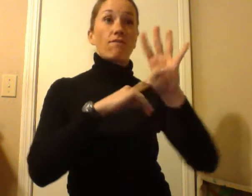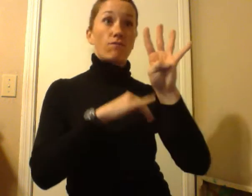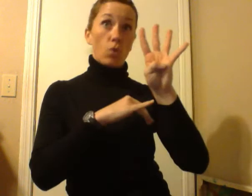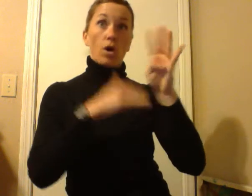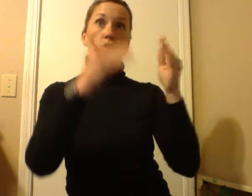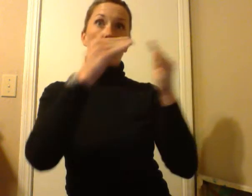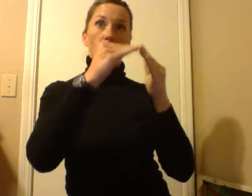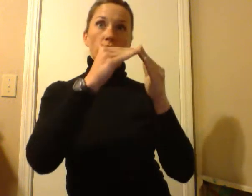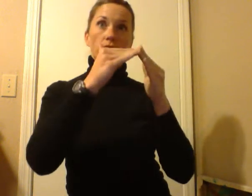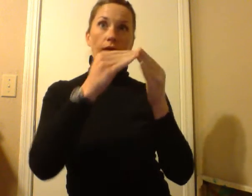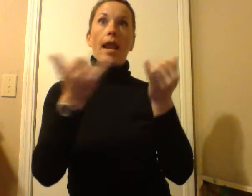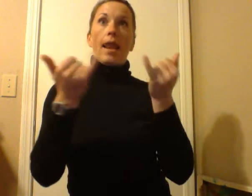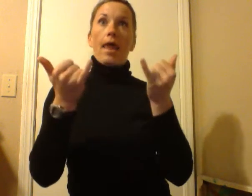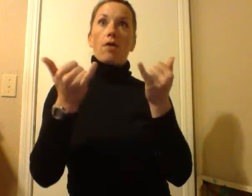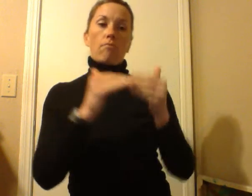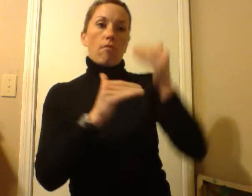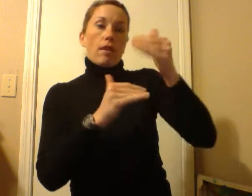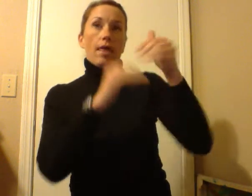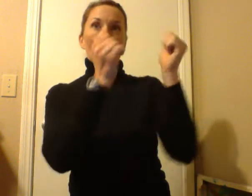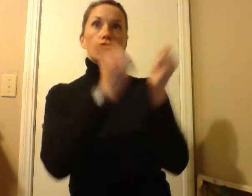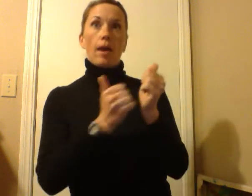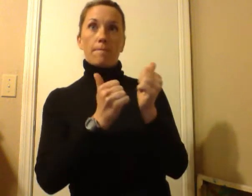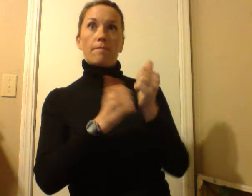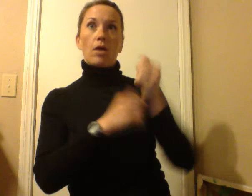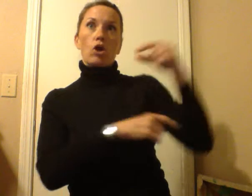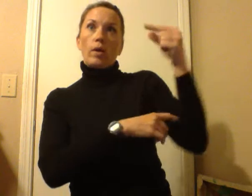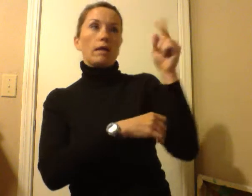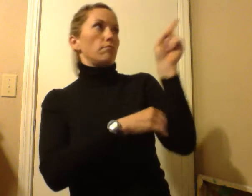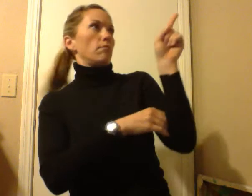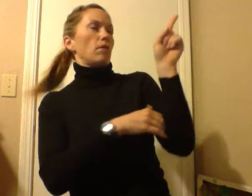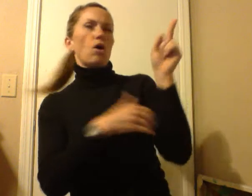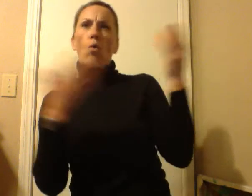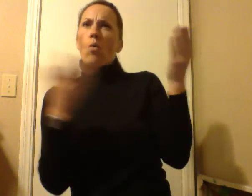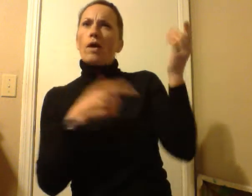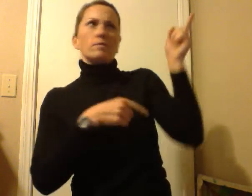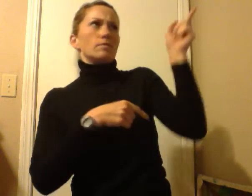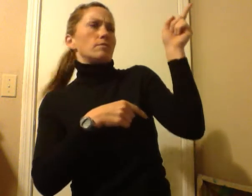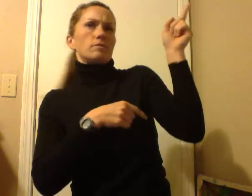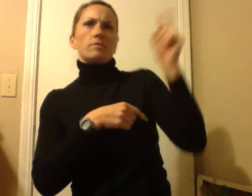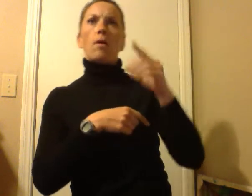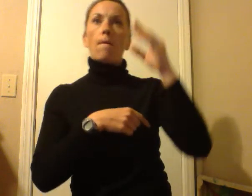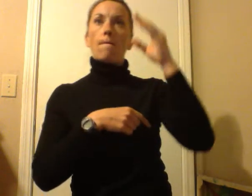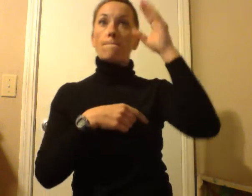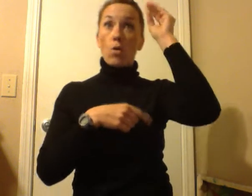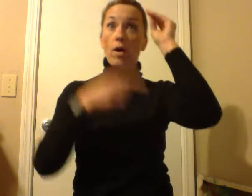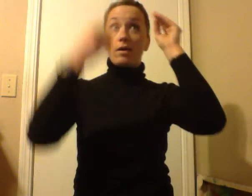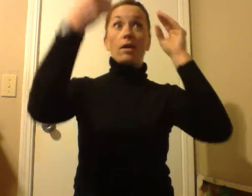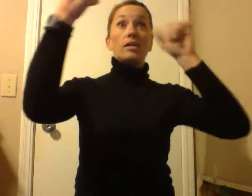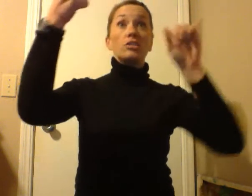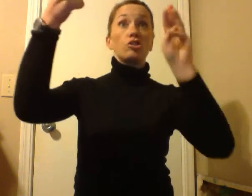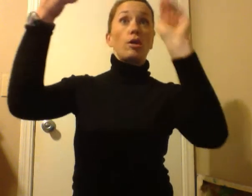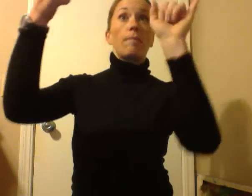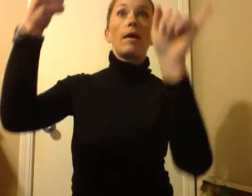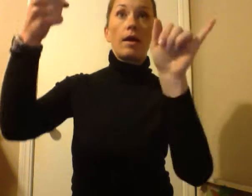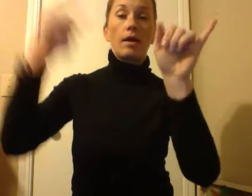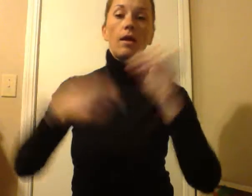shape, the green shape. What's the green shape, Jimmy? A triangle. You've had triangles for a long time. What's the definition